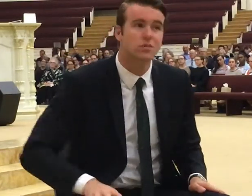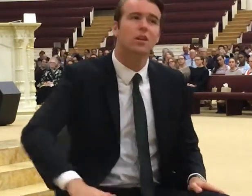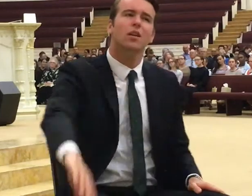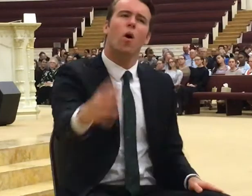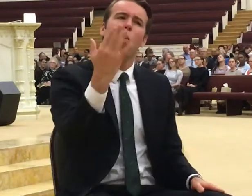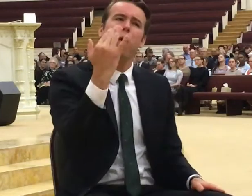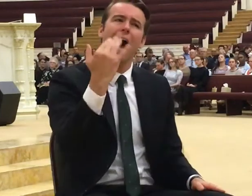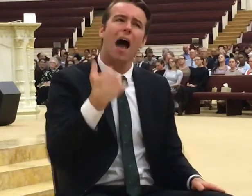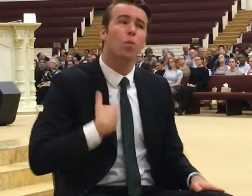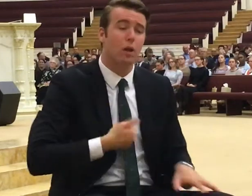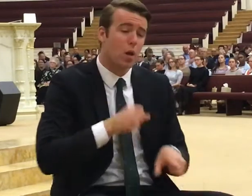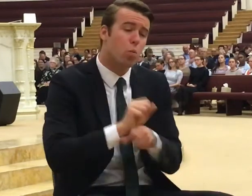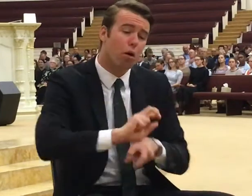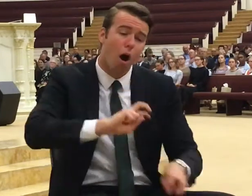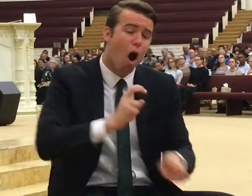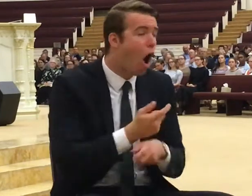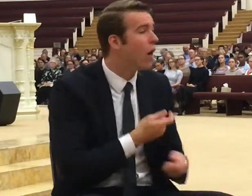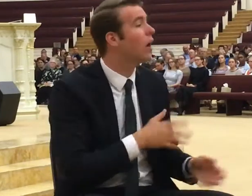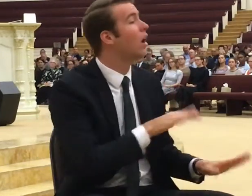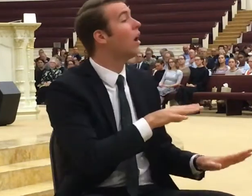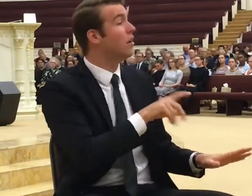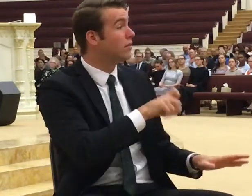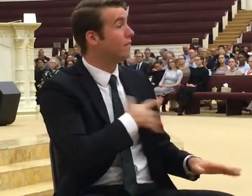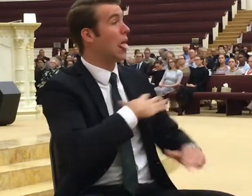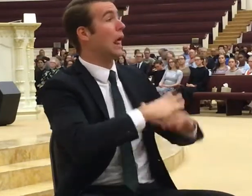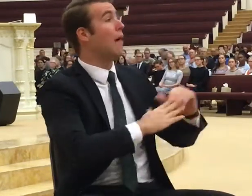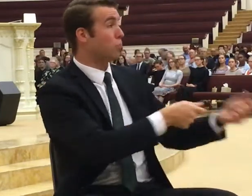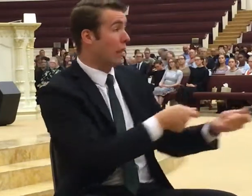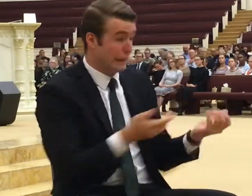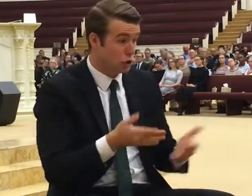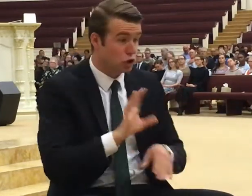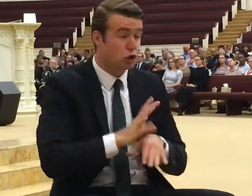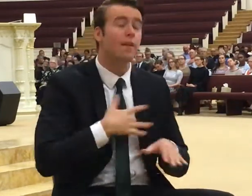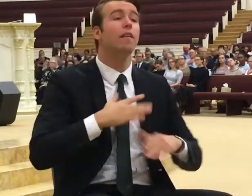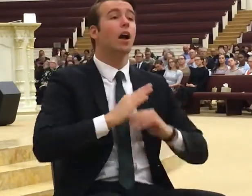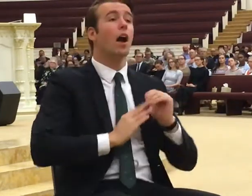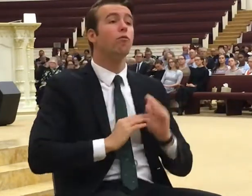Why are we working so hard to make people feel comfortable?